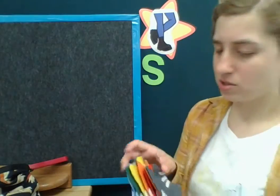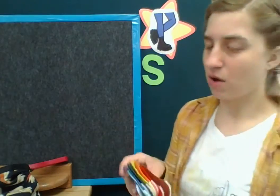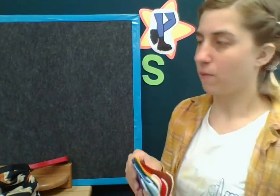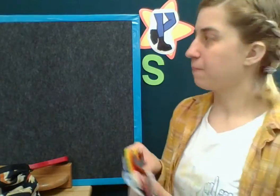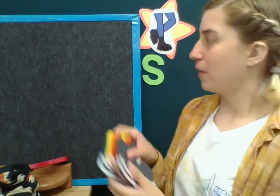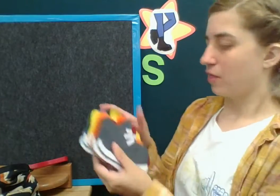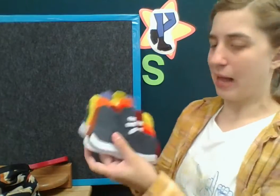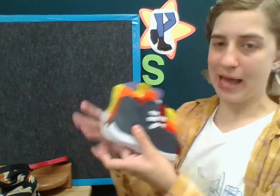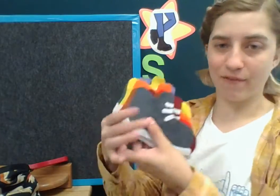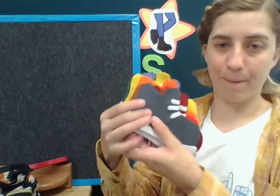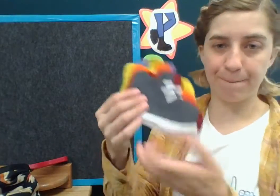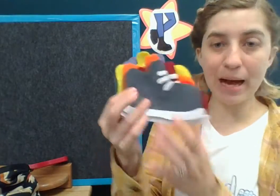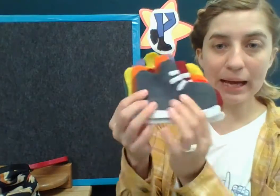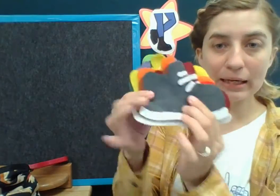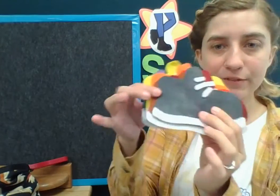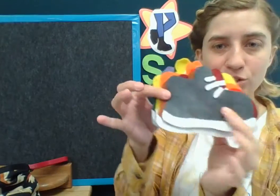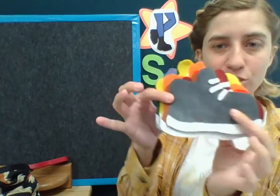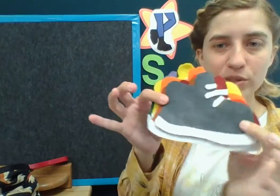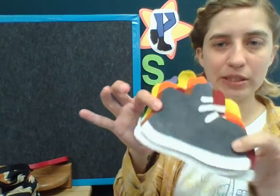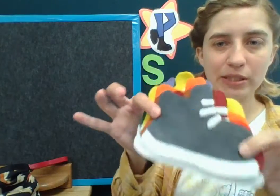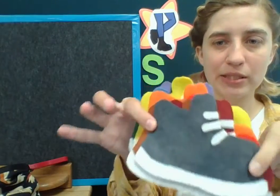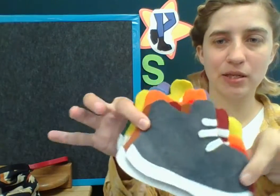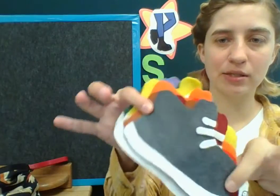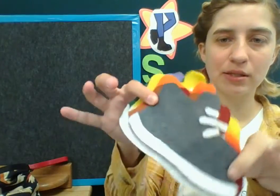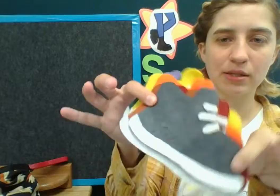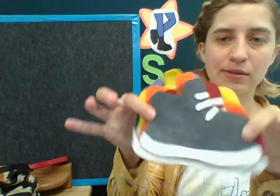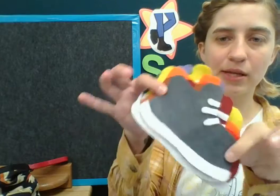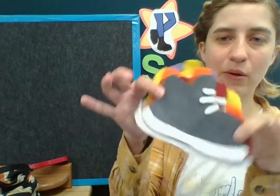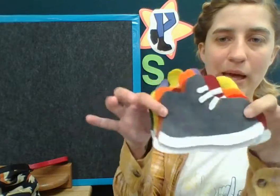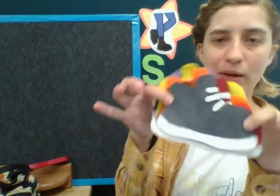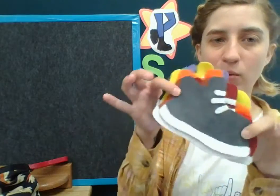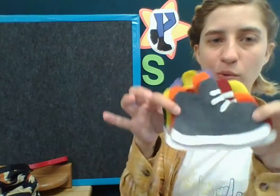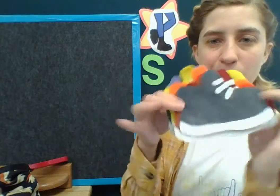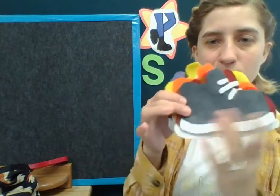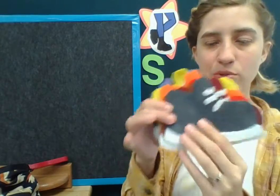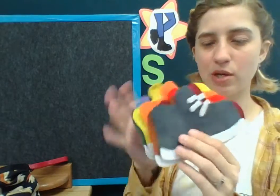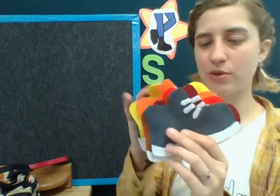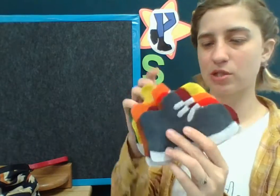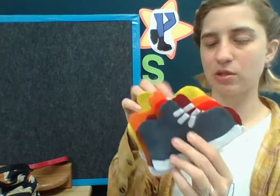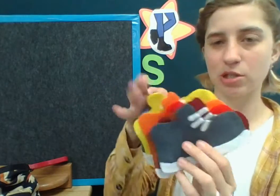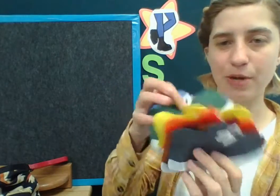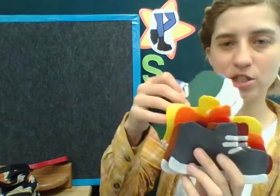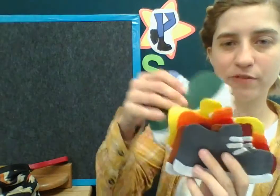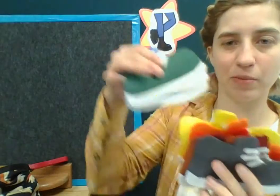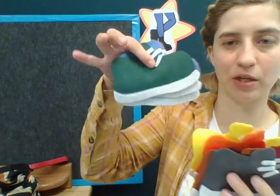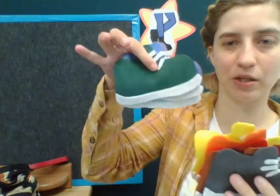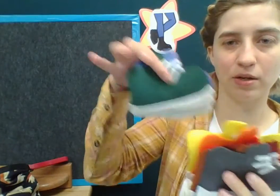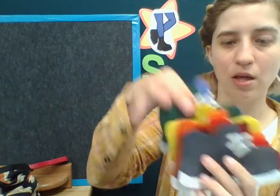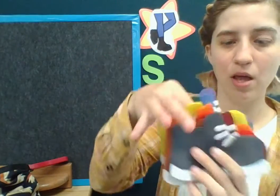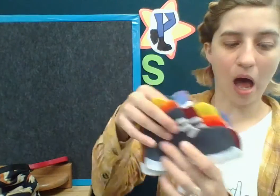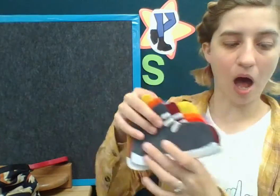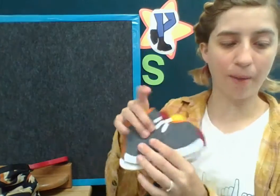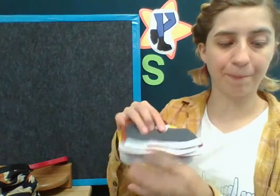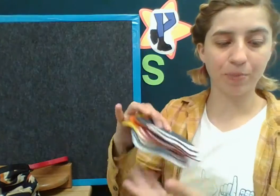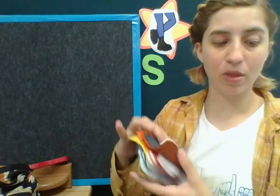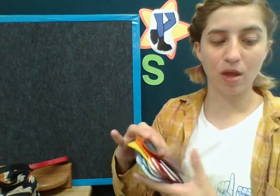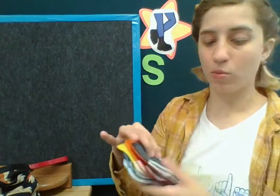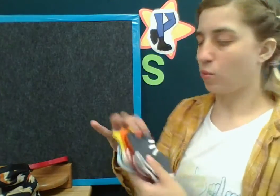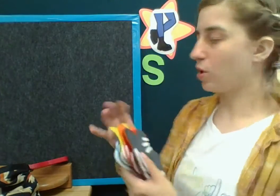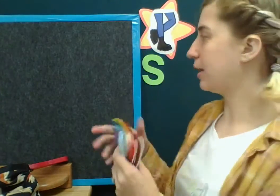So I have a pile of shoes here. See how kind of cool these shoes are? There's a bunch of them here. We're gonna